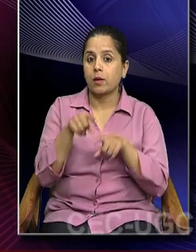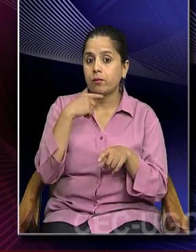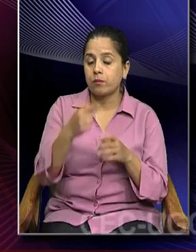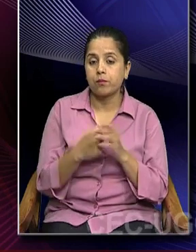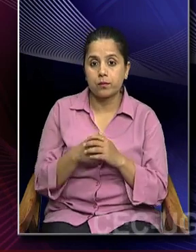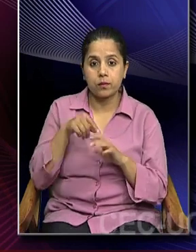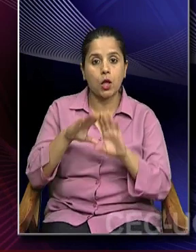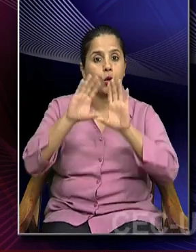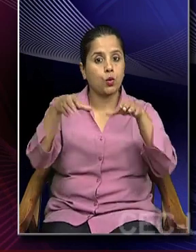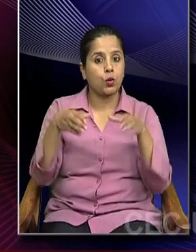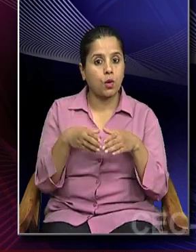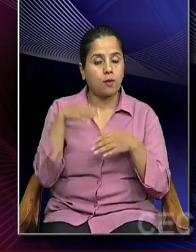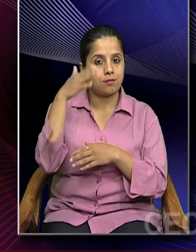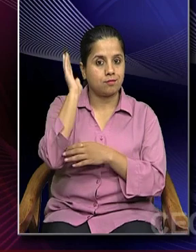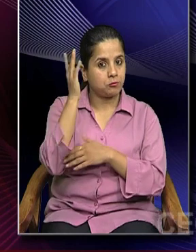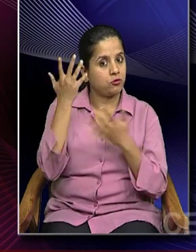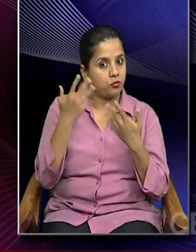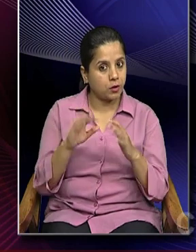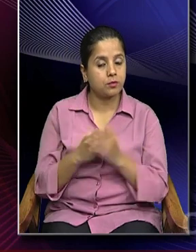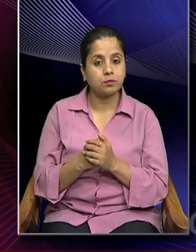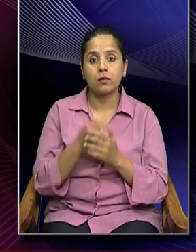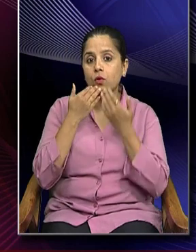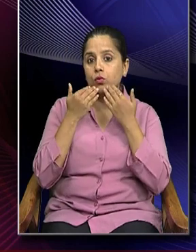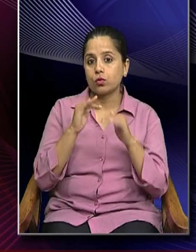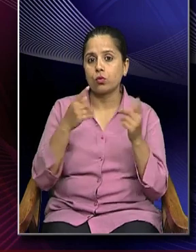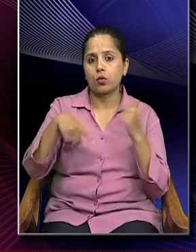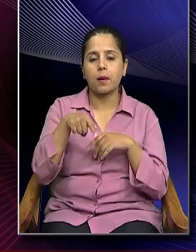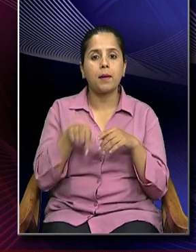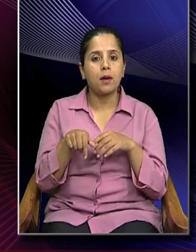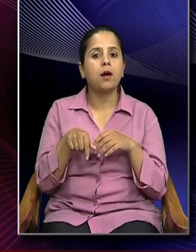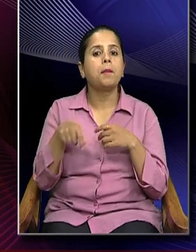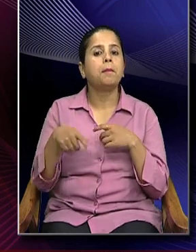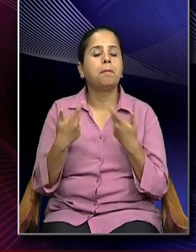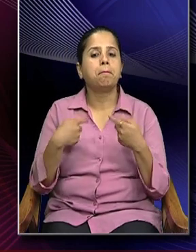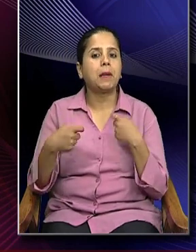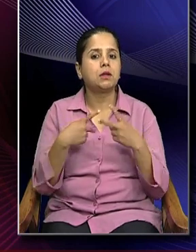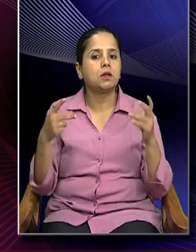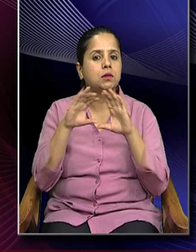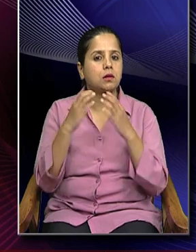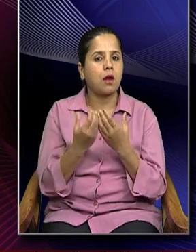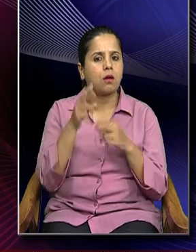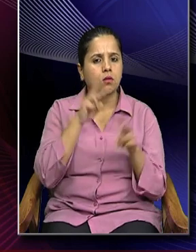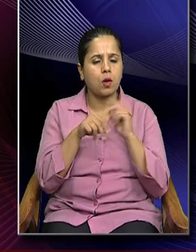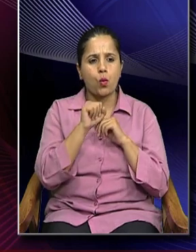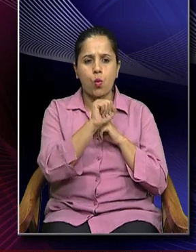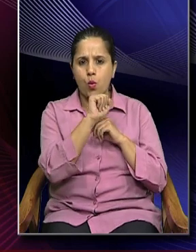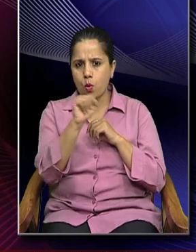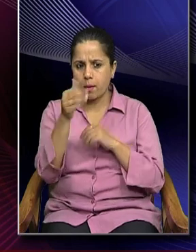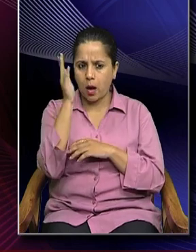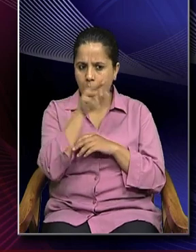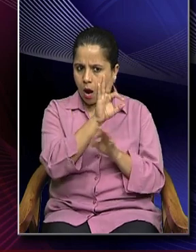after the group presentations, the student in a business class assess each other's